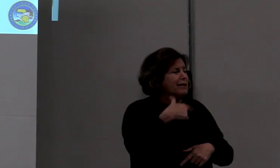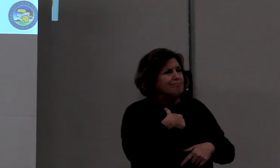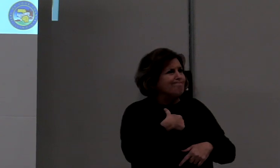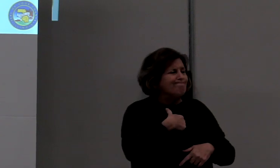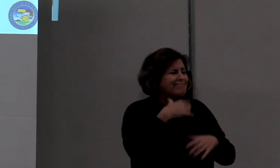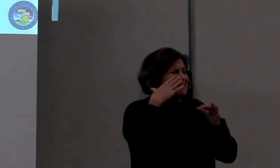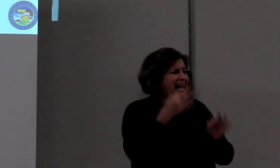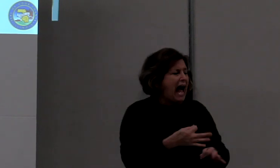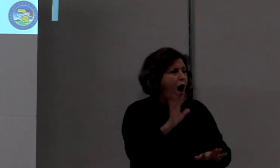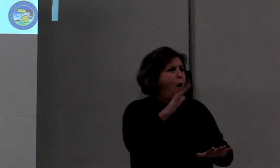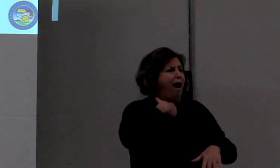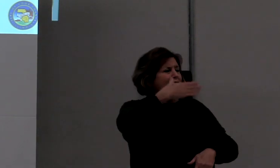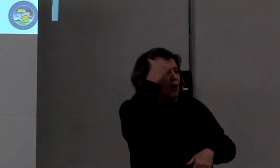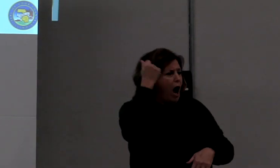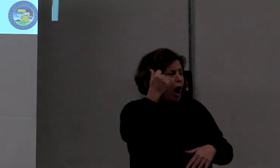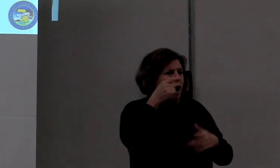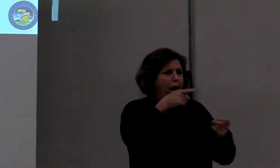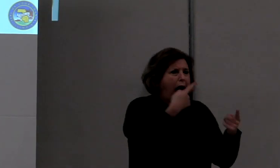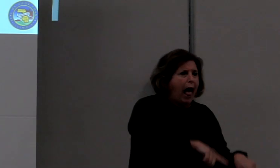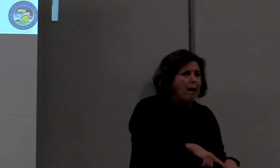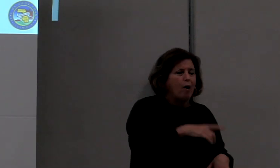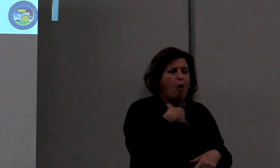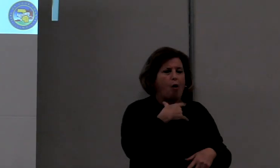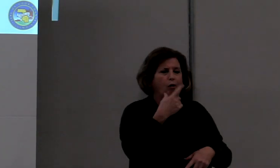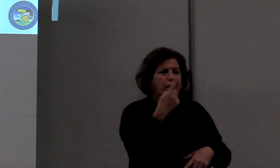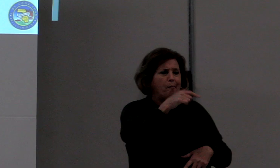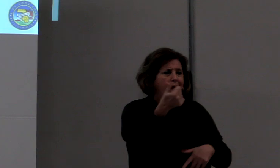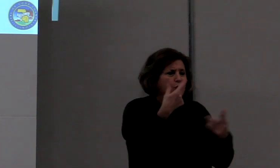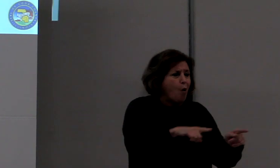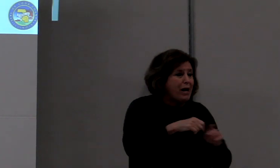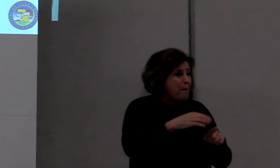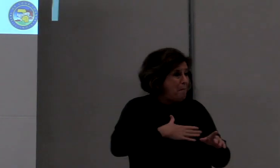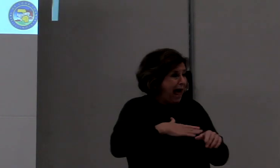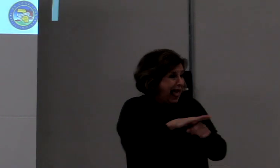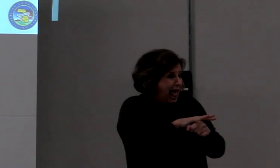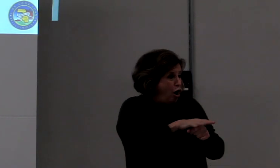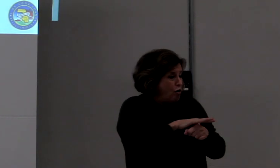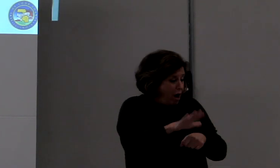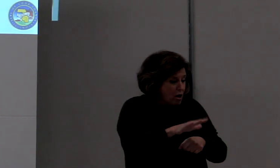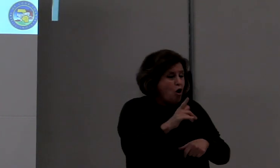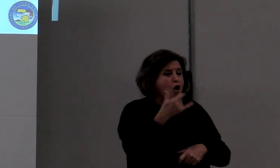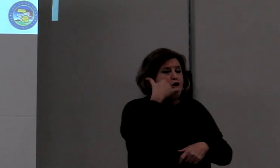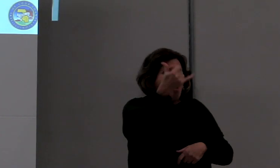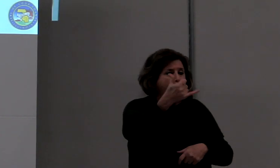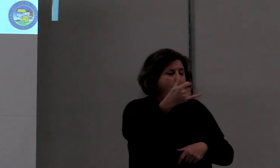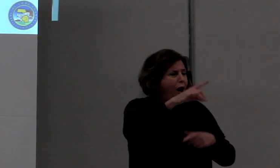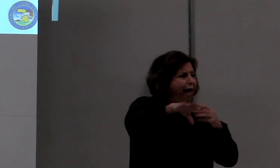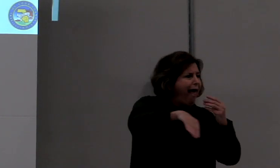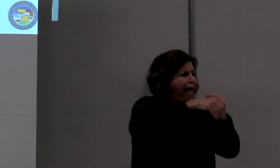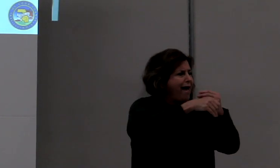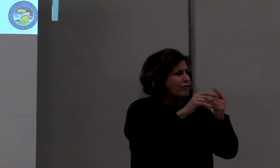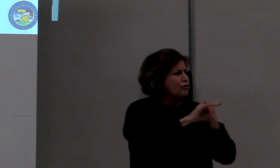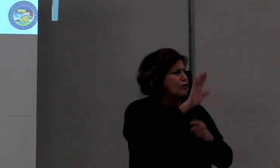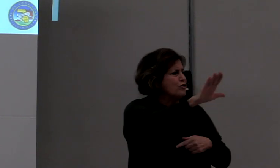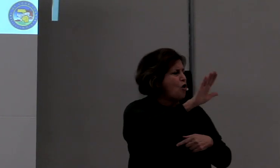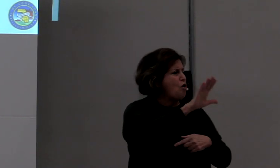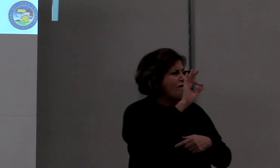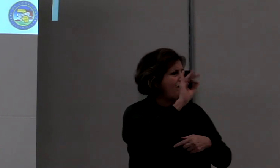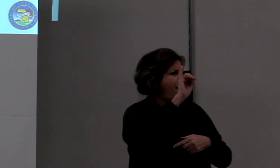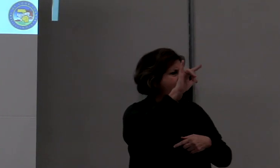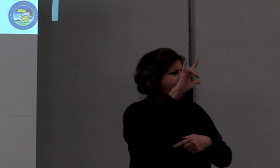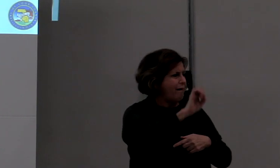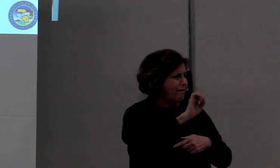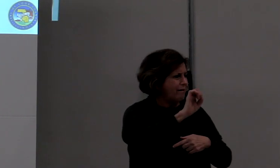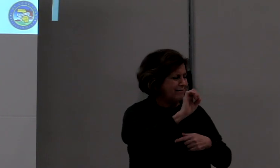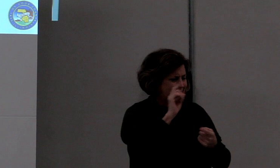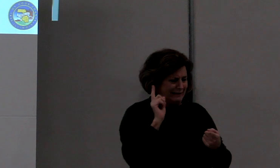decide, oh, you know what, I forgot I had this happen, or I know these things are going on in my neighborhood, you can call and have any evidence added to your file